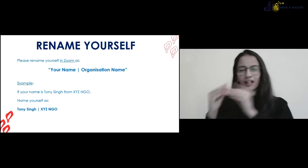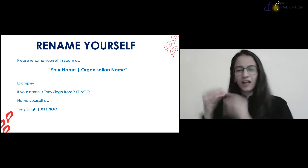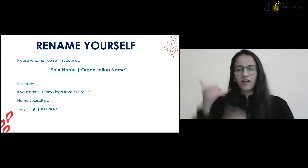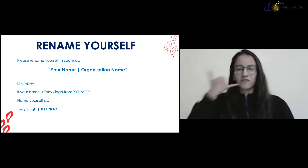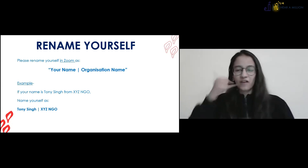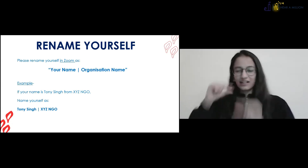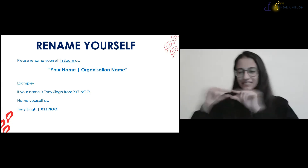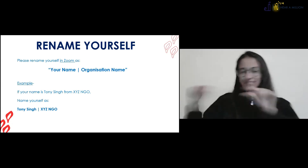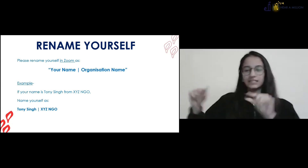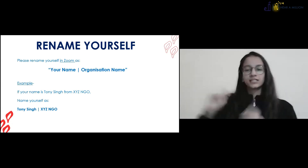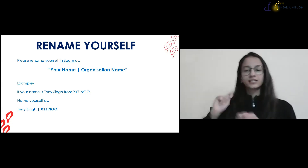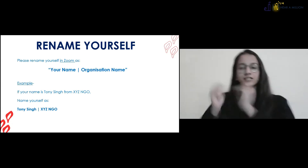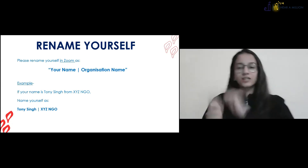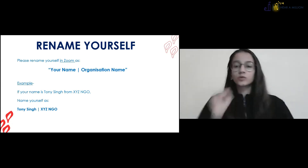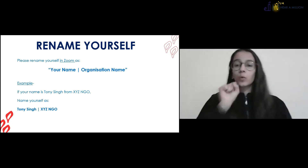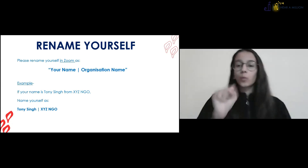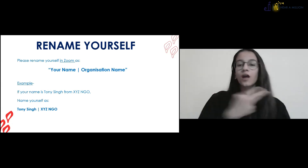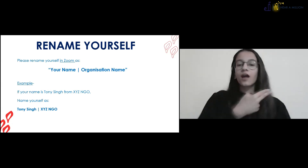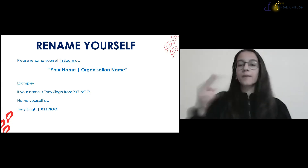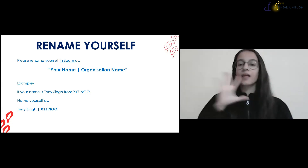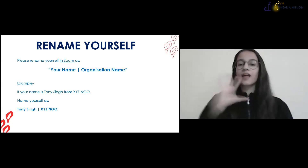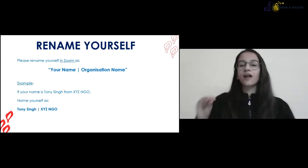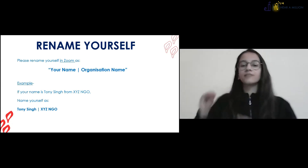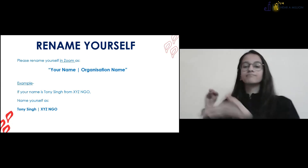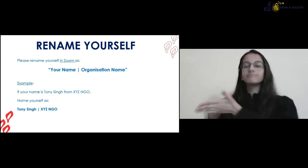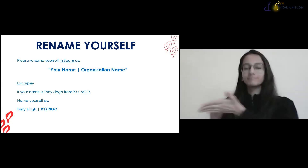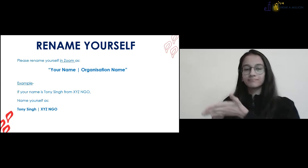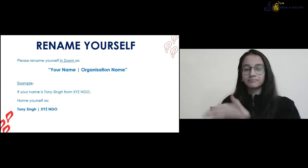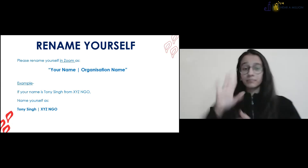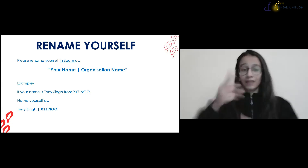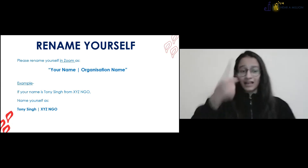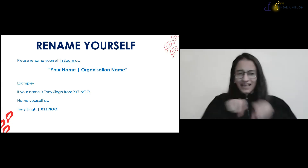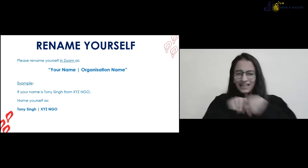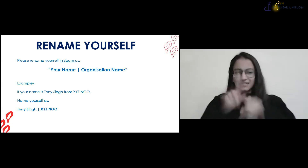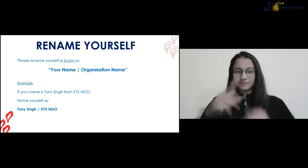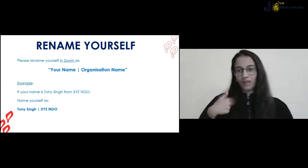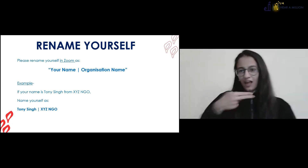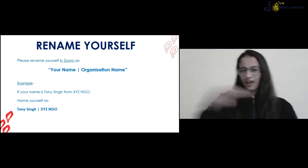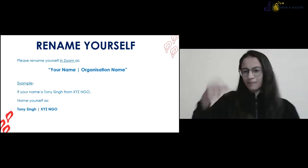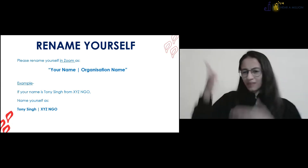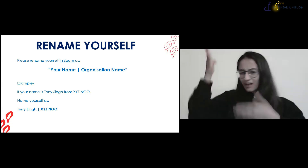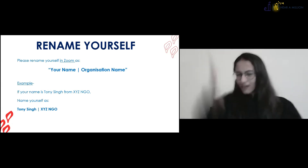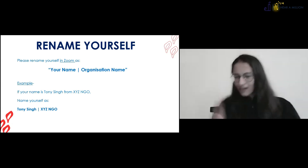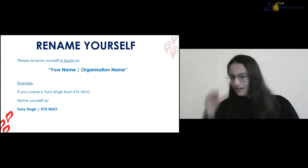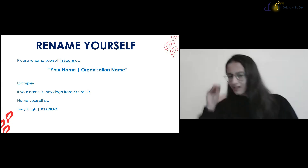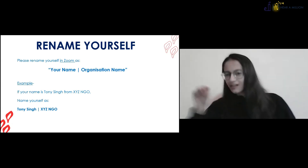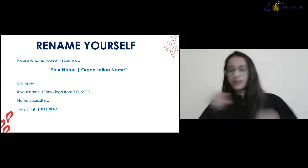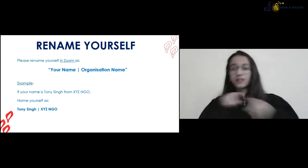So you can see that you have your screen on the Zoom meeting, right? So you have to rename